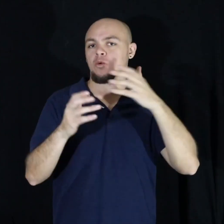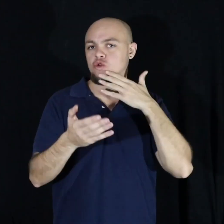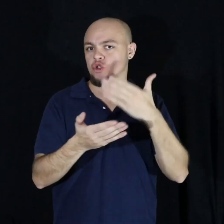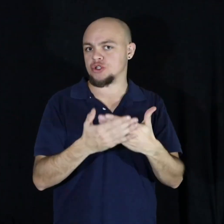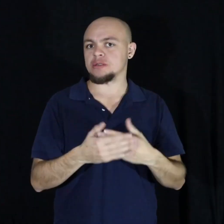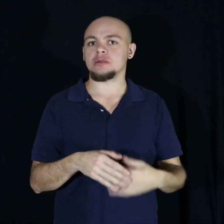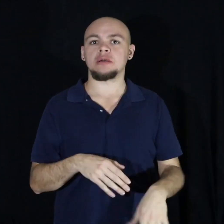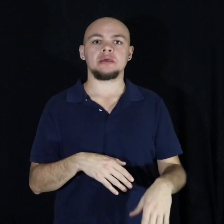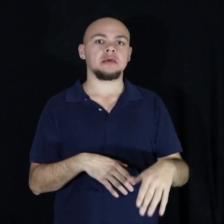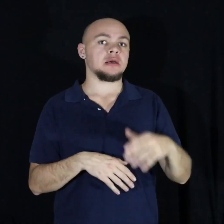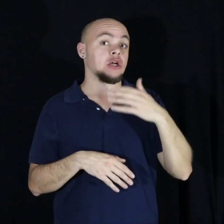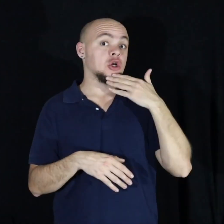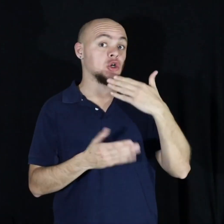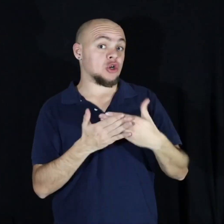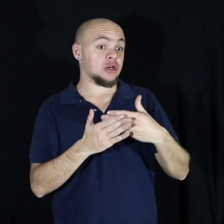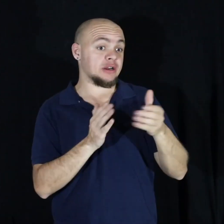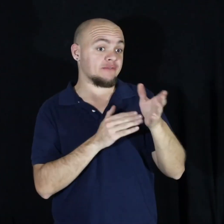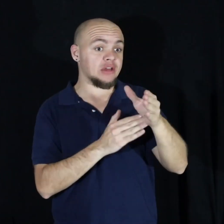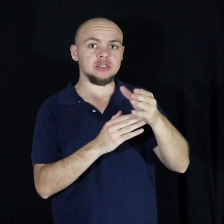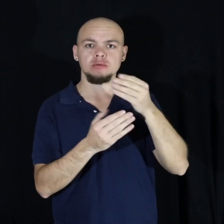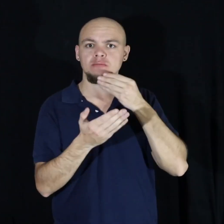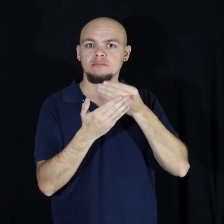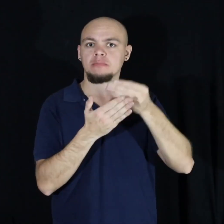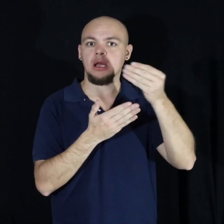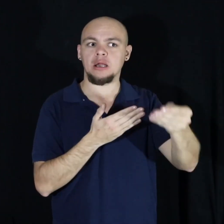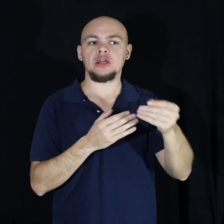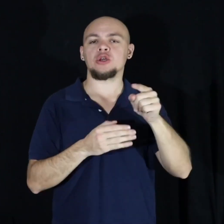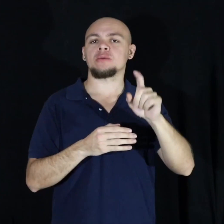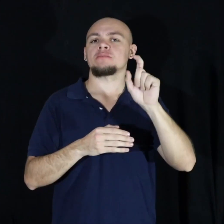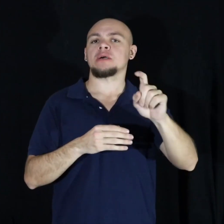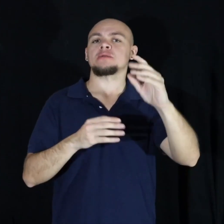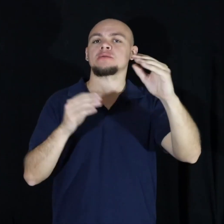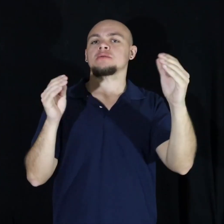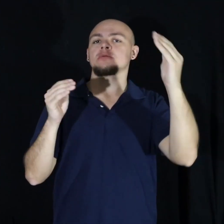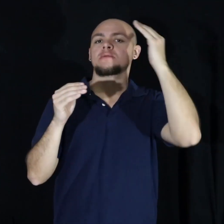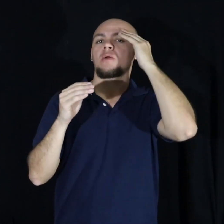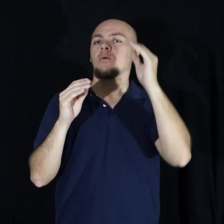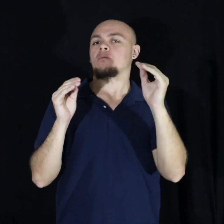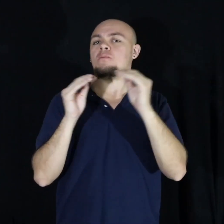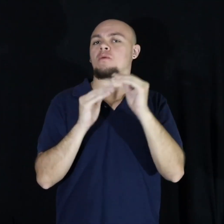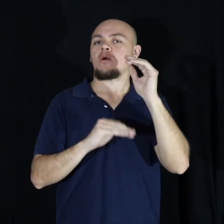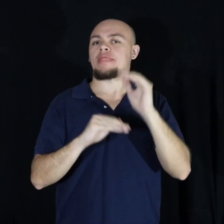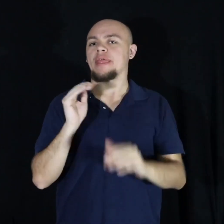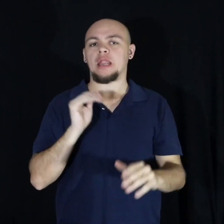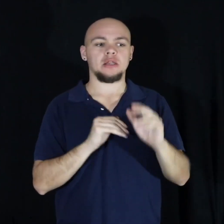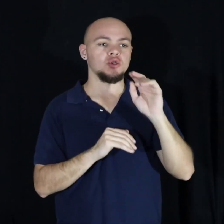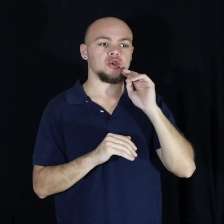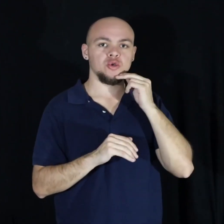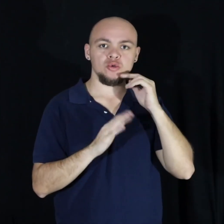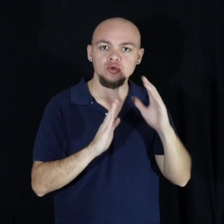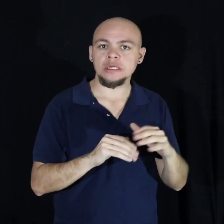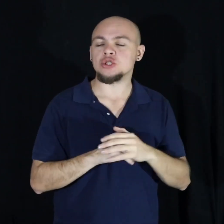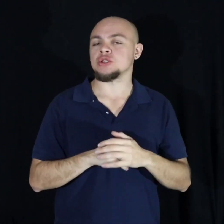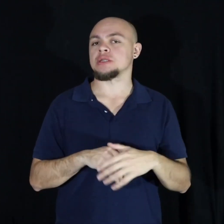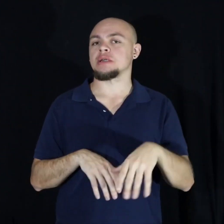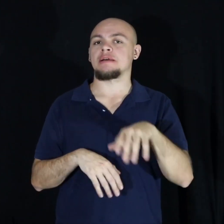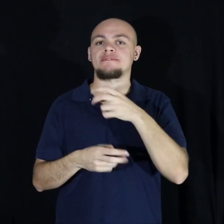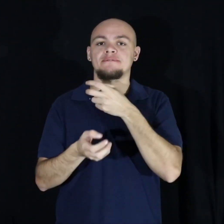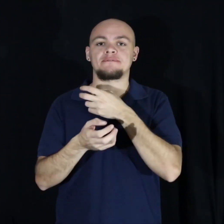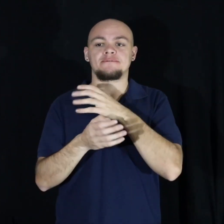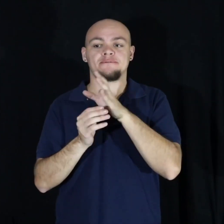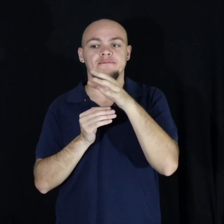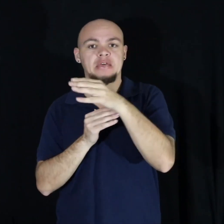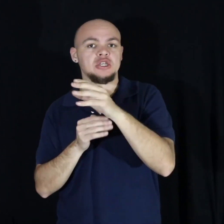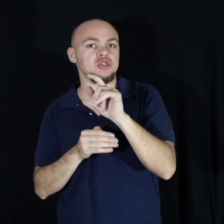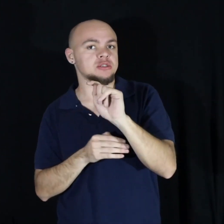fish in the supermarket, you have to know more than you could possibly imagine about nutrition, fish toxicology,